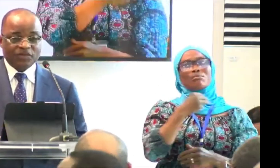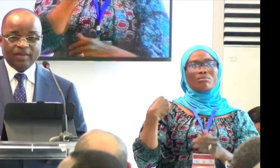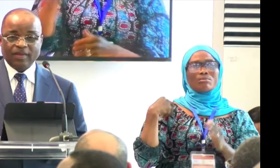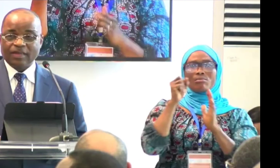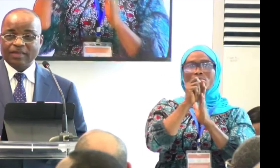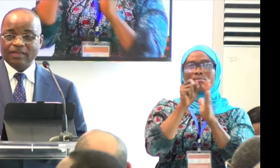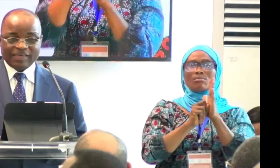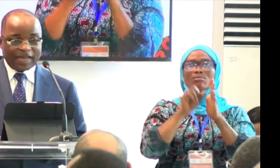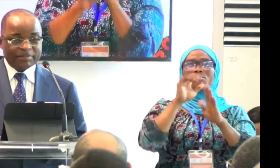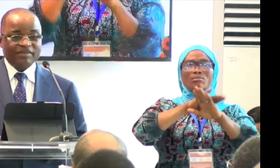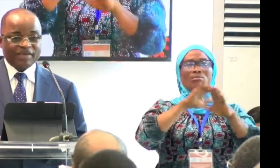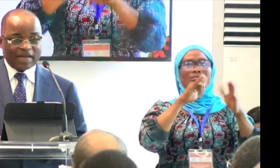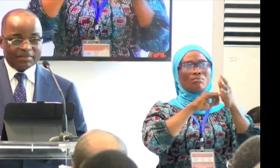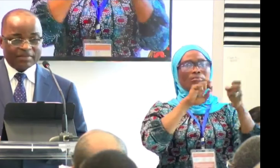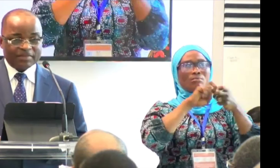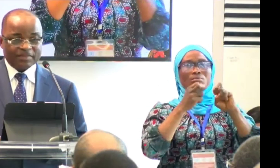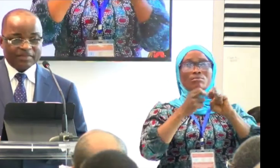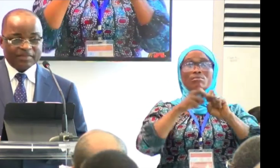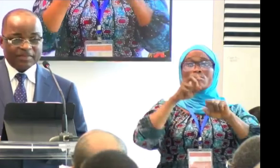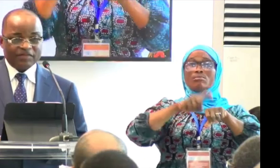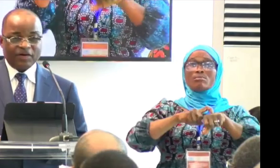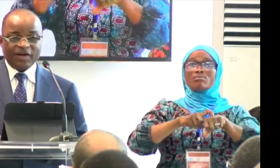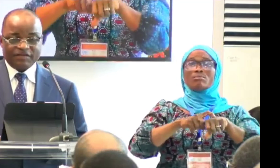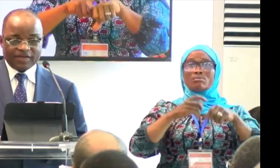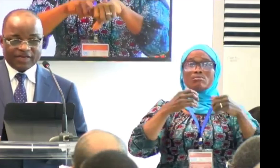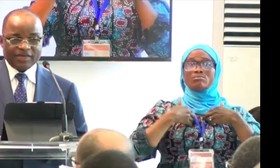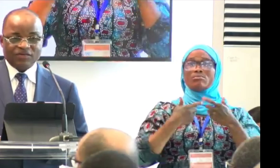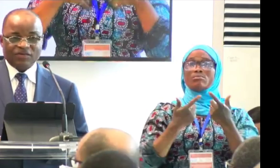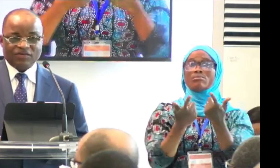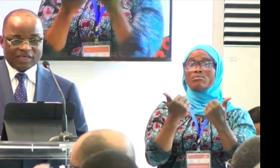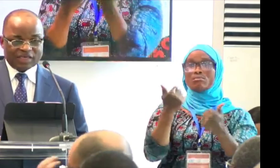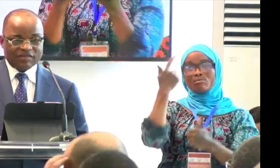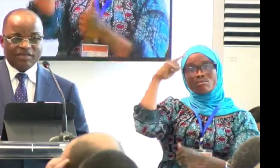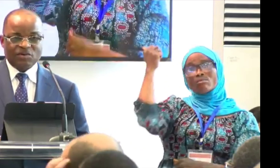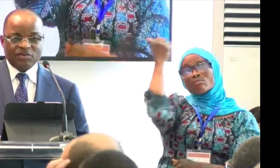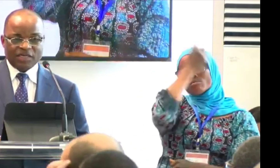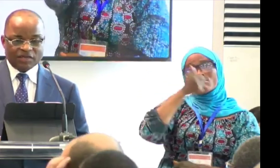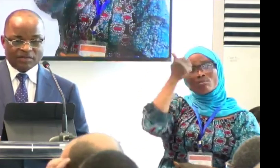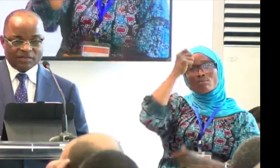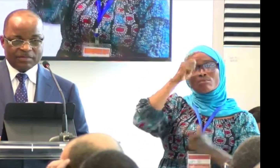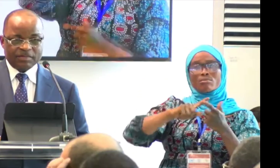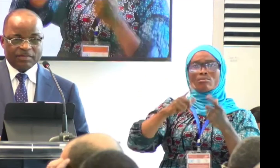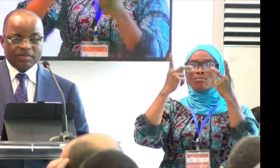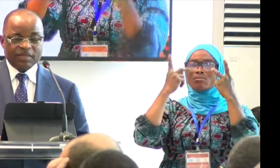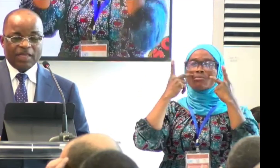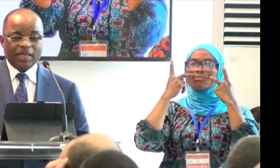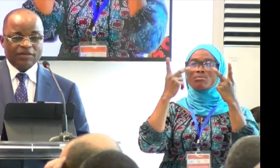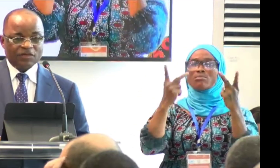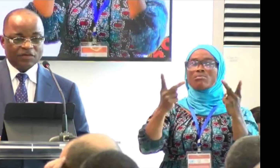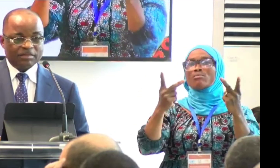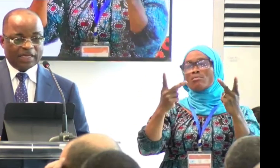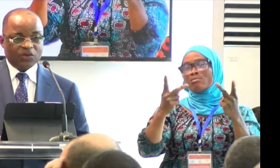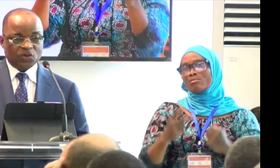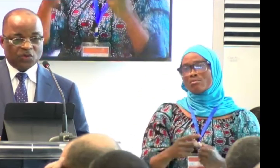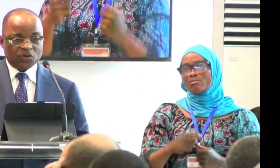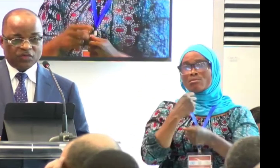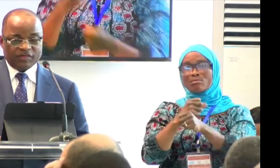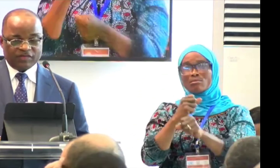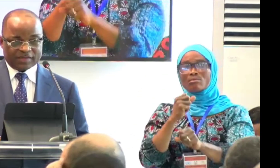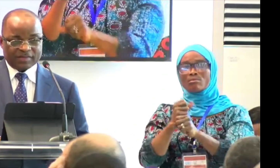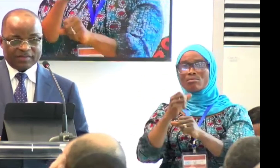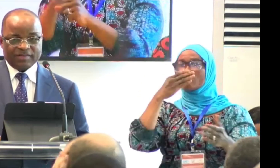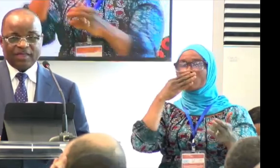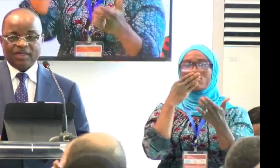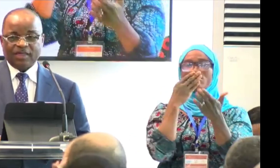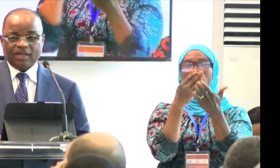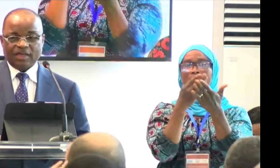issue, the time has come for Africa to seize the momentum and make good use of